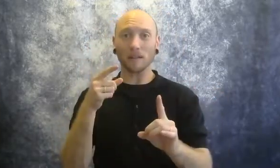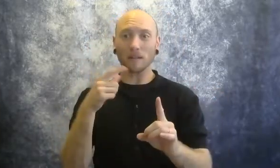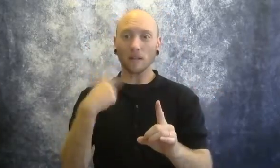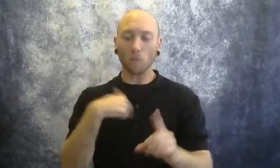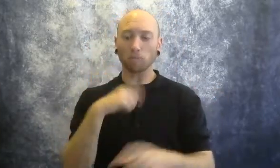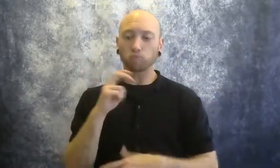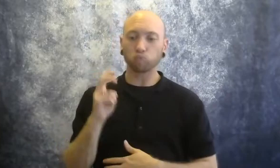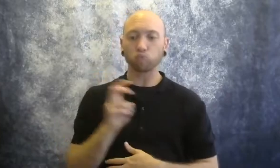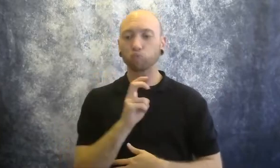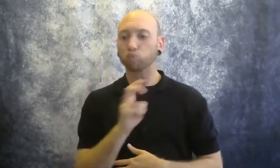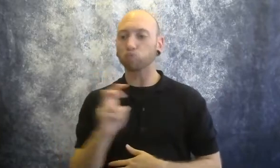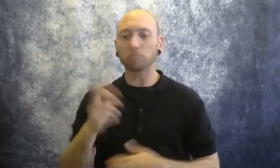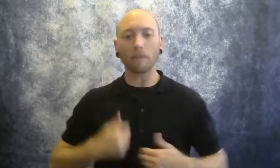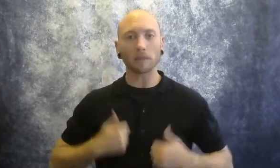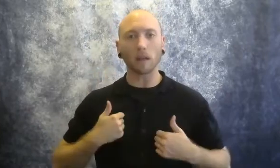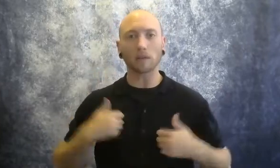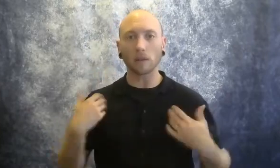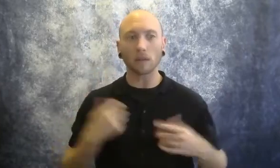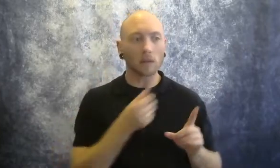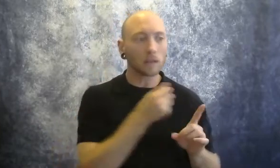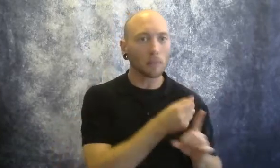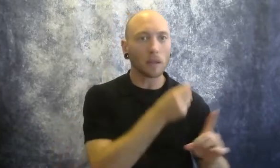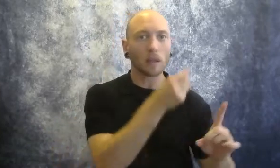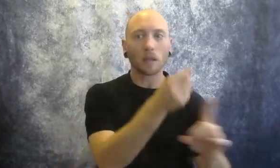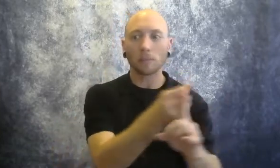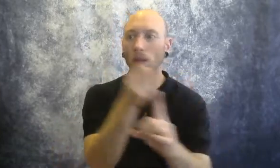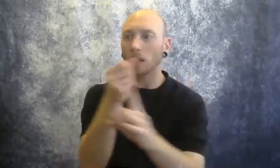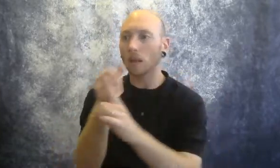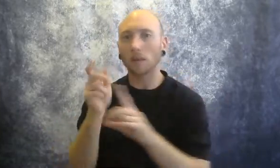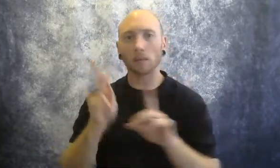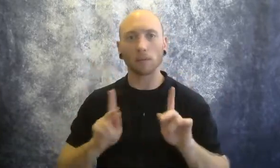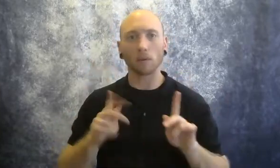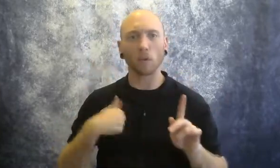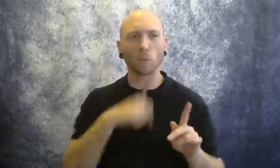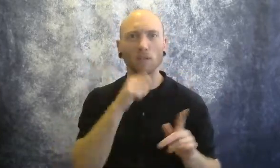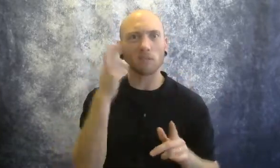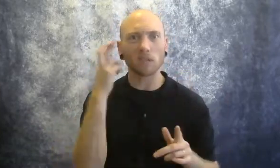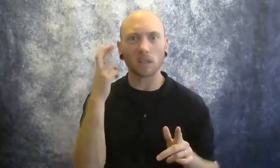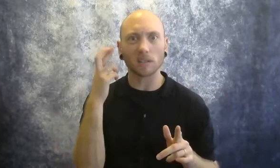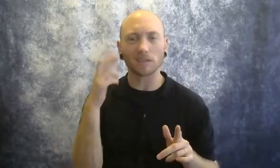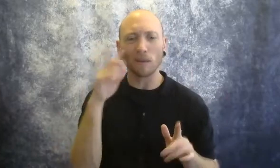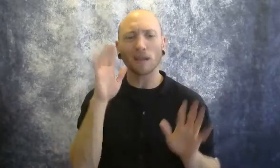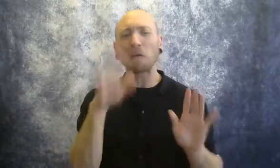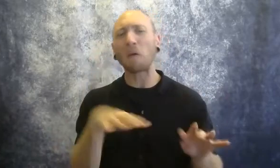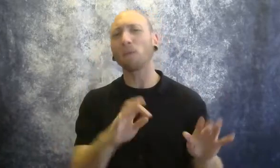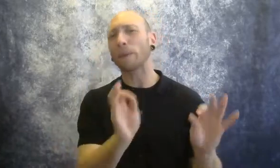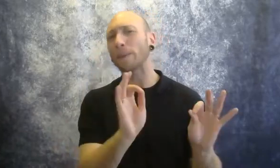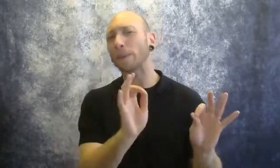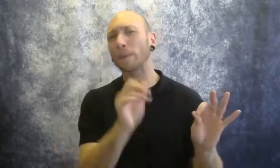are the people that we affect as we go down through life. And we may think it's inconsequential. We